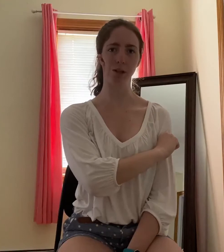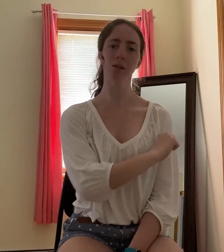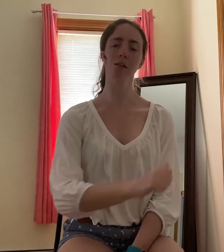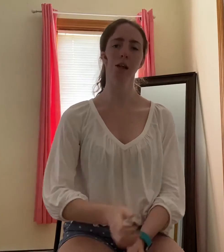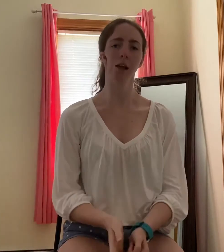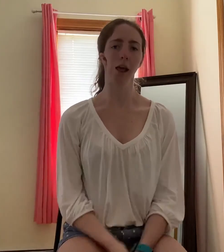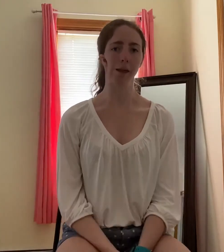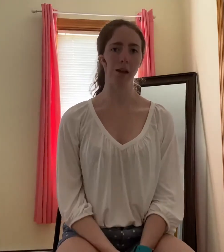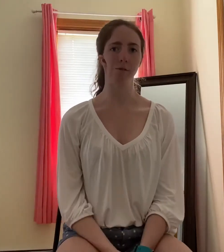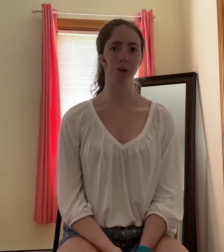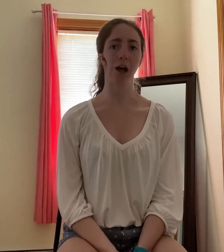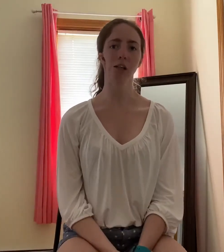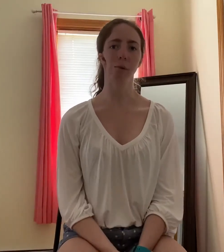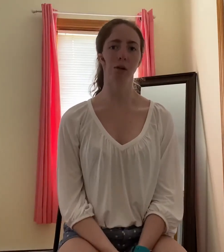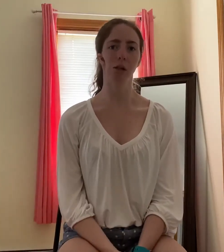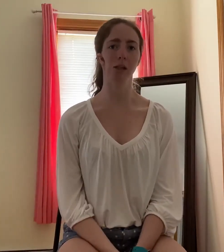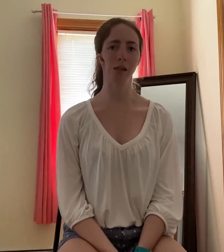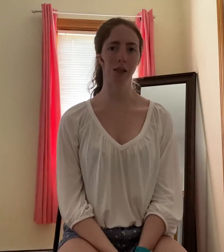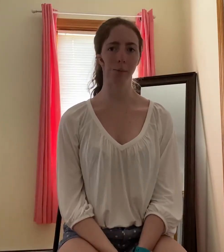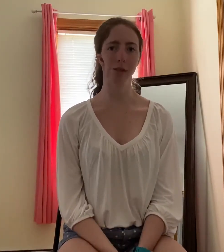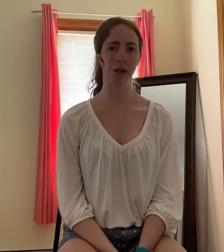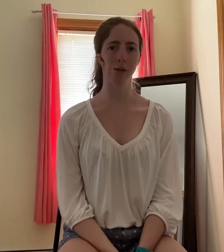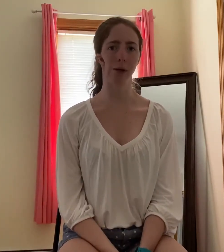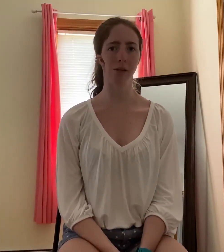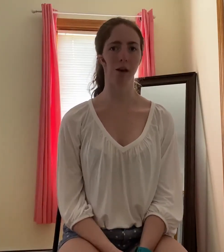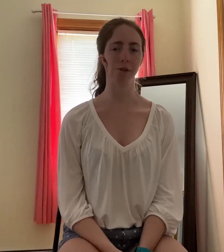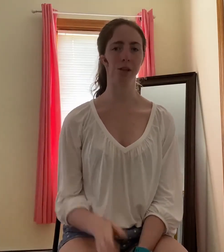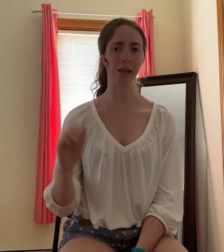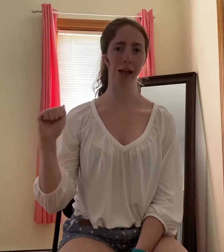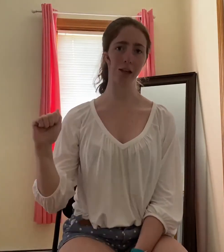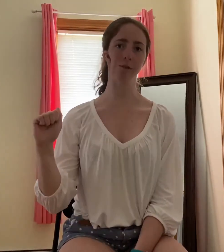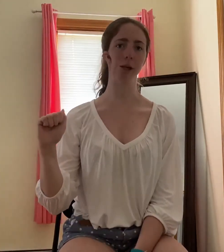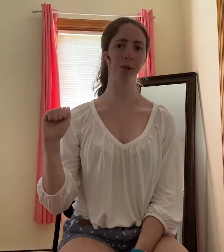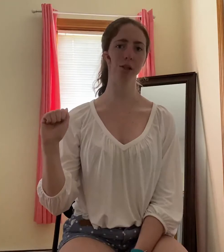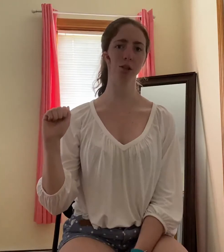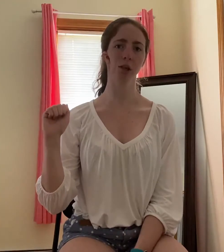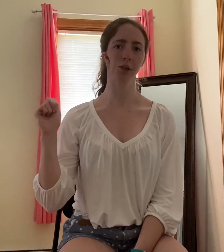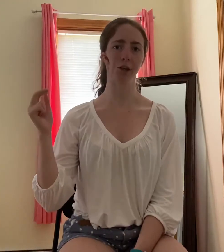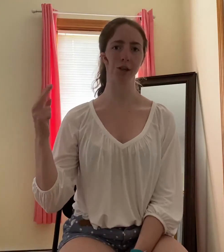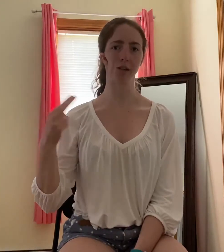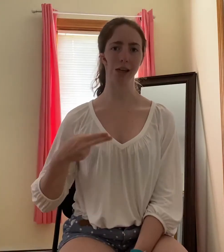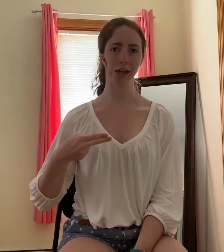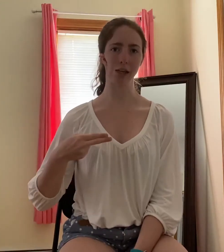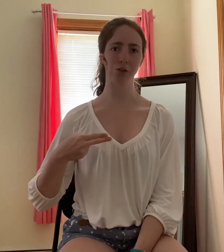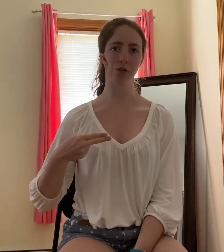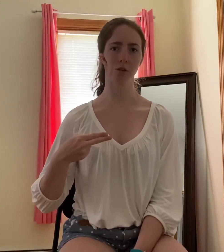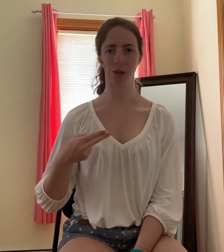Ambulance. And then for hospital, it's the same sign, but instead of using an A for ambulance, you're going to use an H for